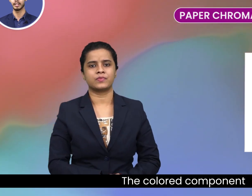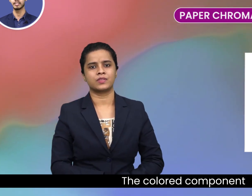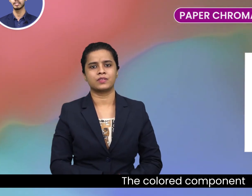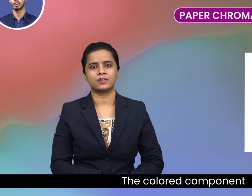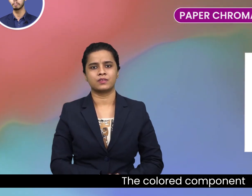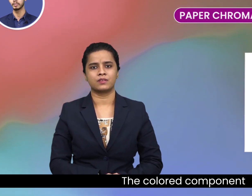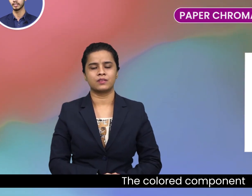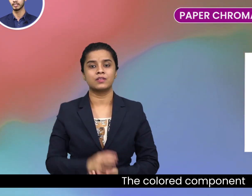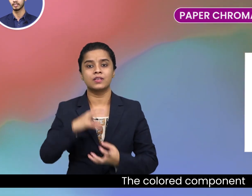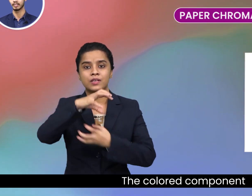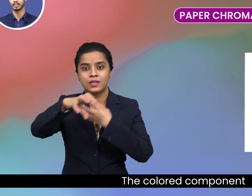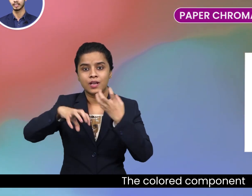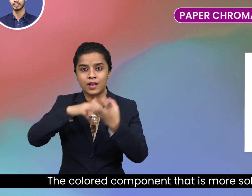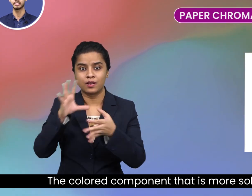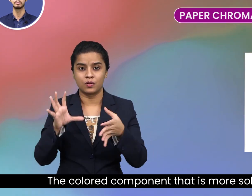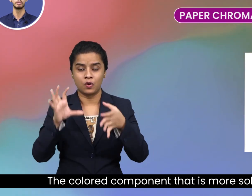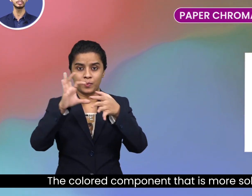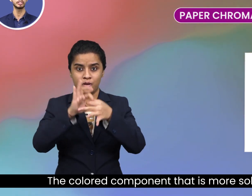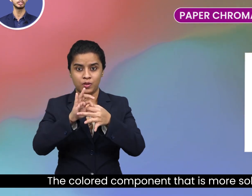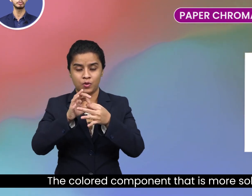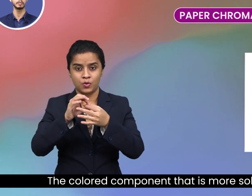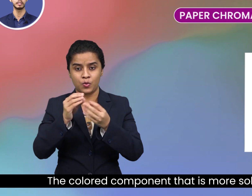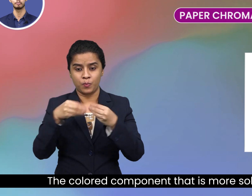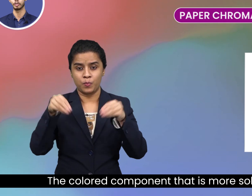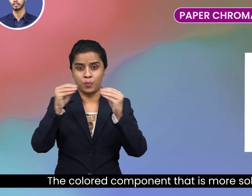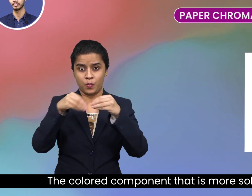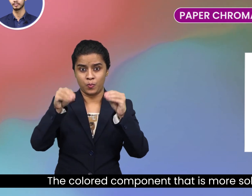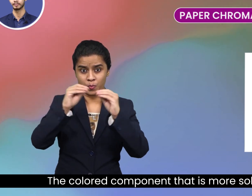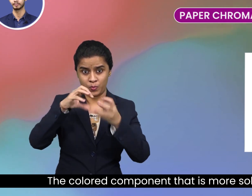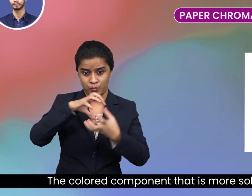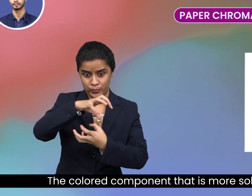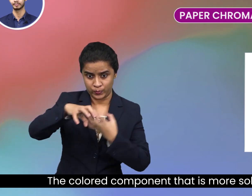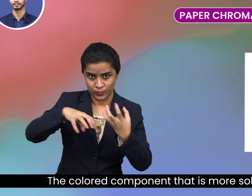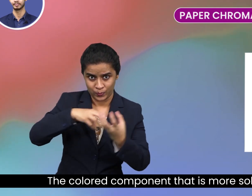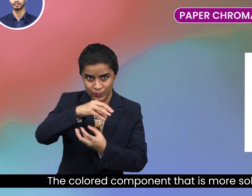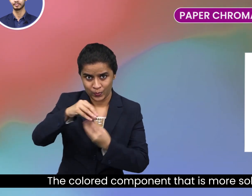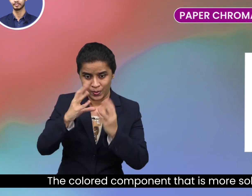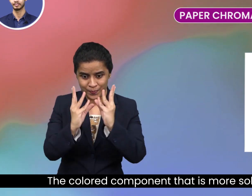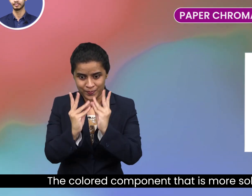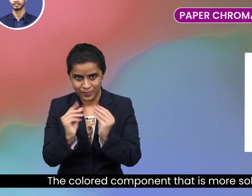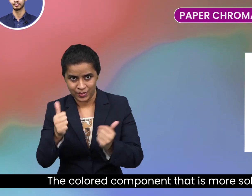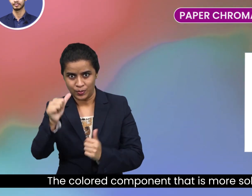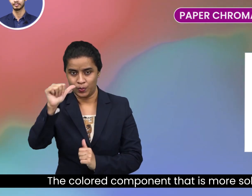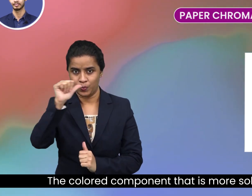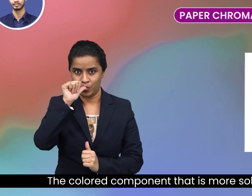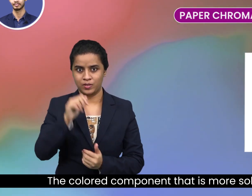The colored component that is more soluble in water